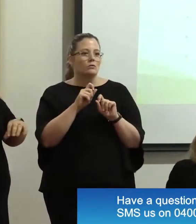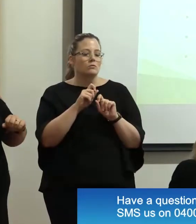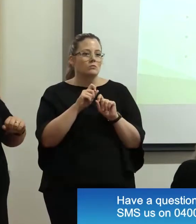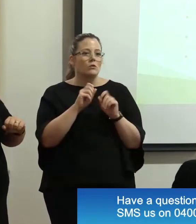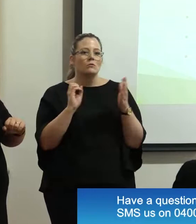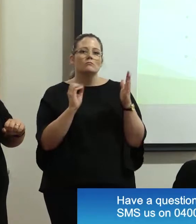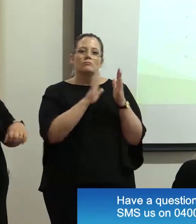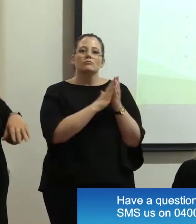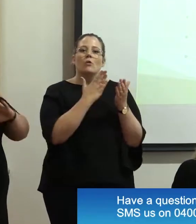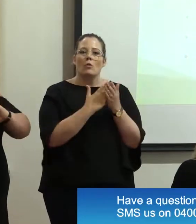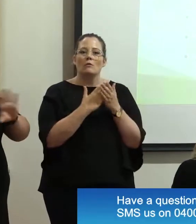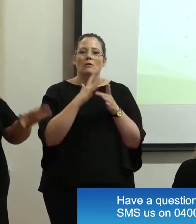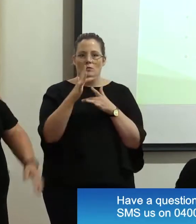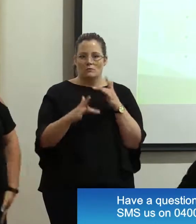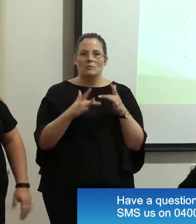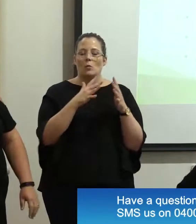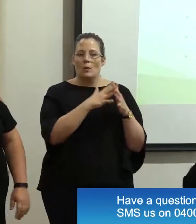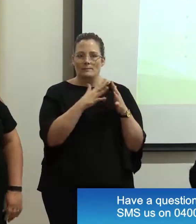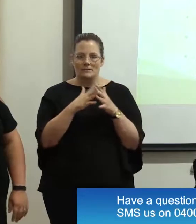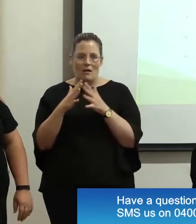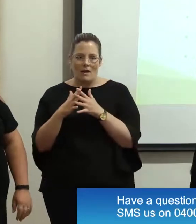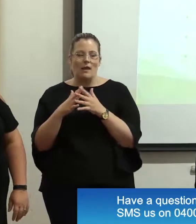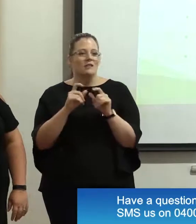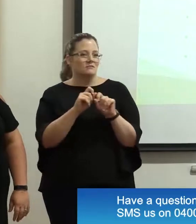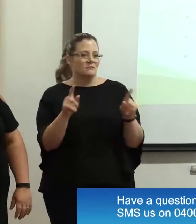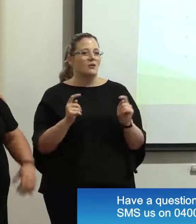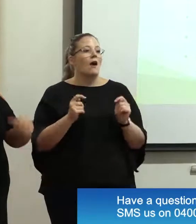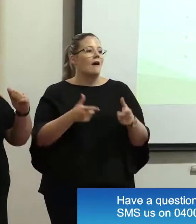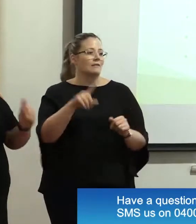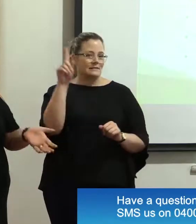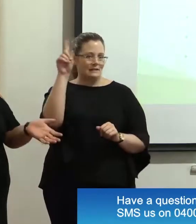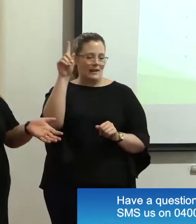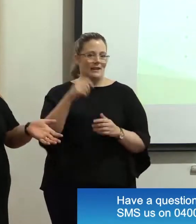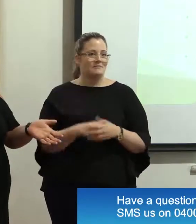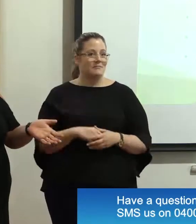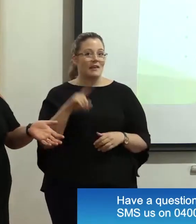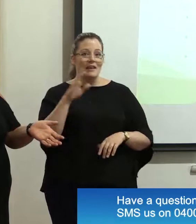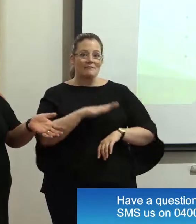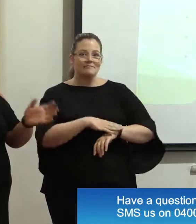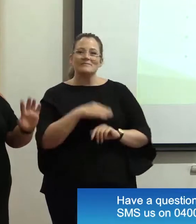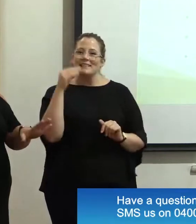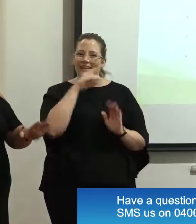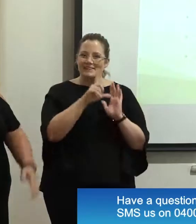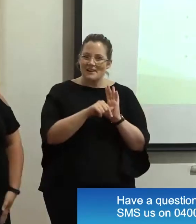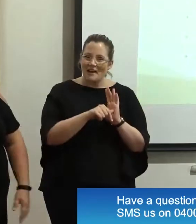presentation on our website and send it to you after today. And it's lunchtime,